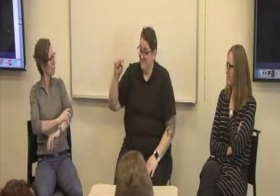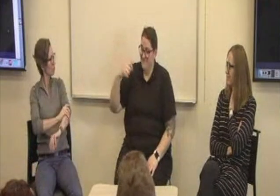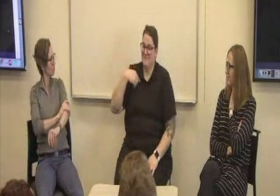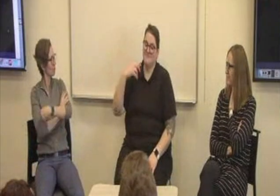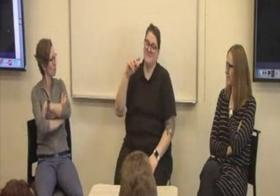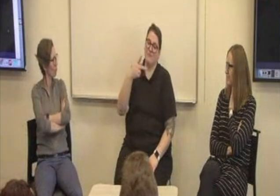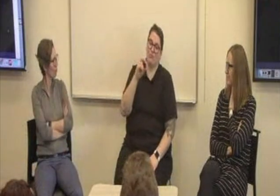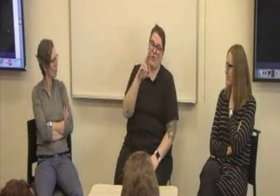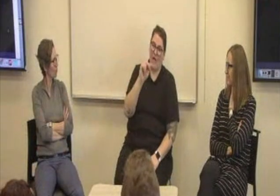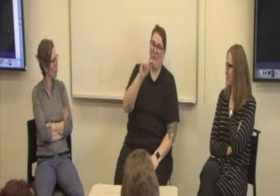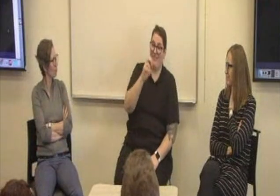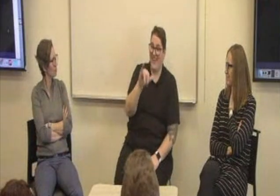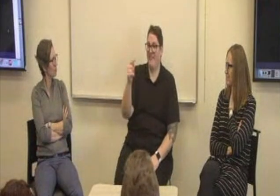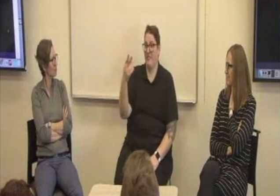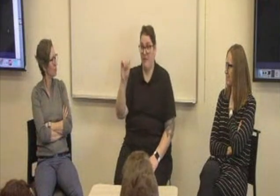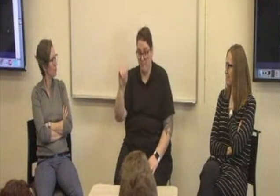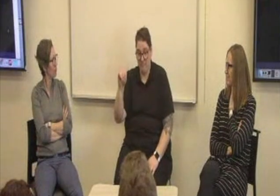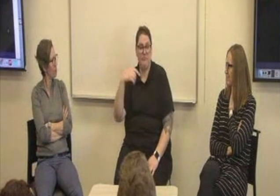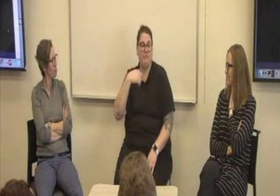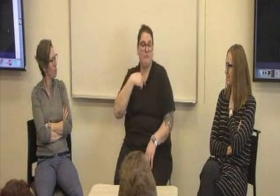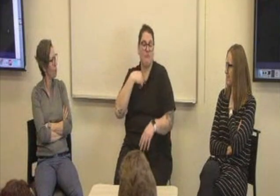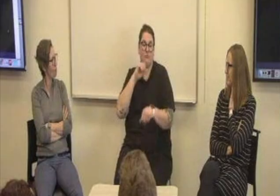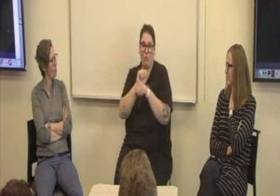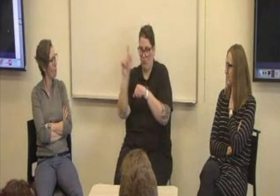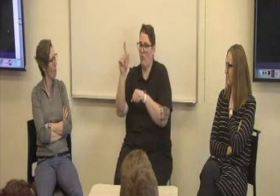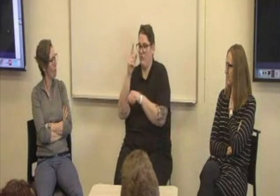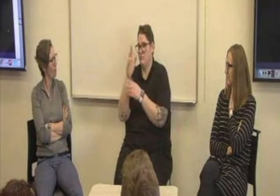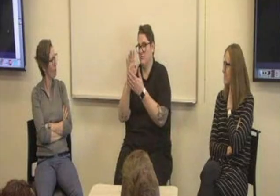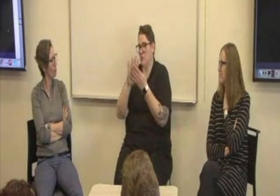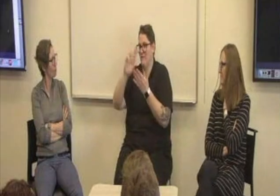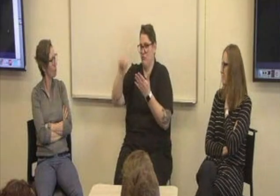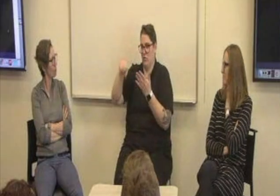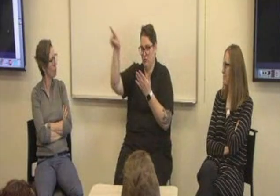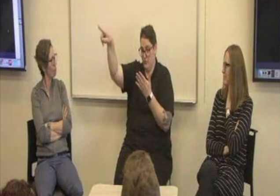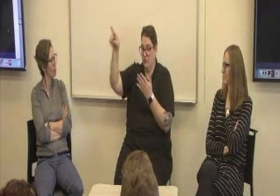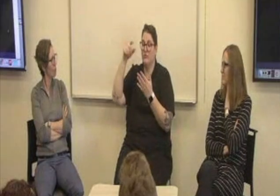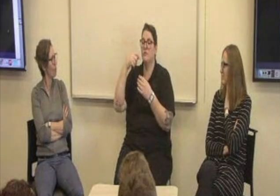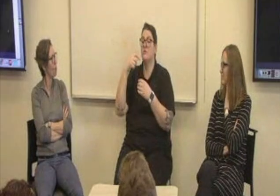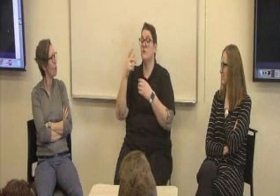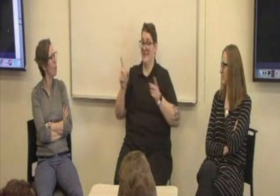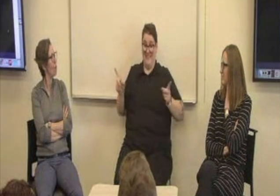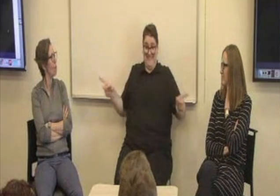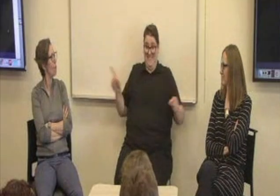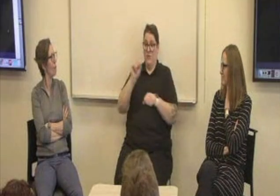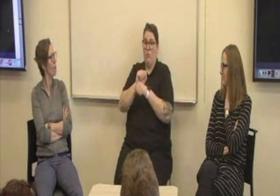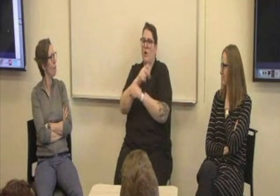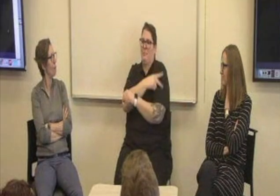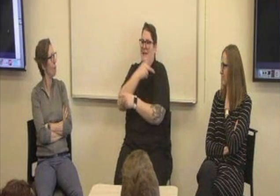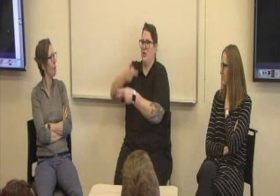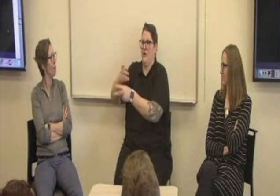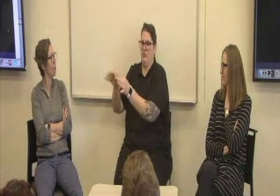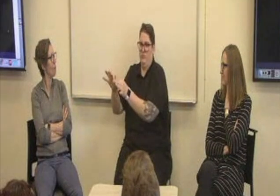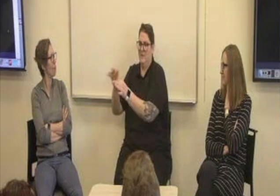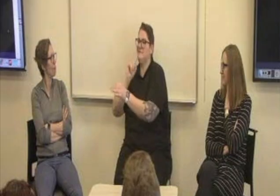Hello everyone, my name is Chris. My pronouns are they, them. I work over at the University of